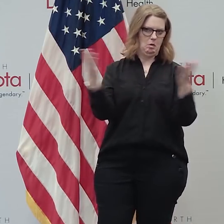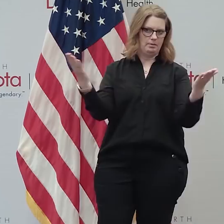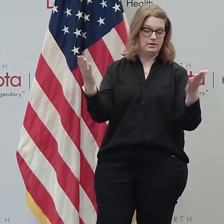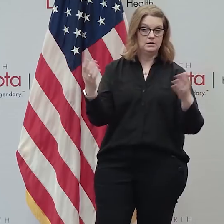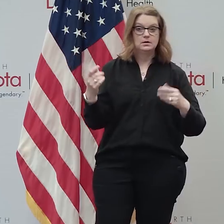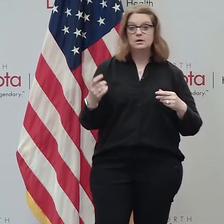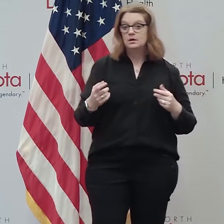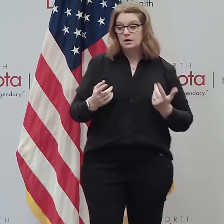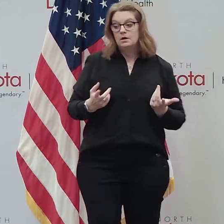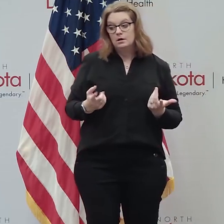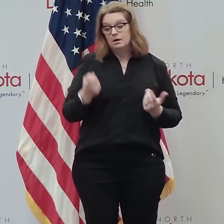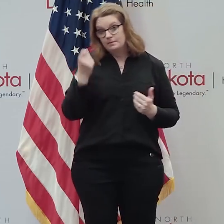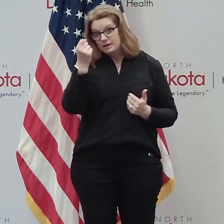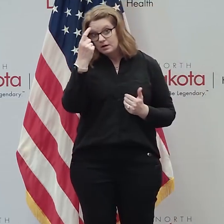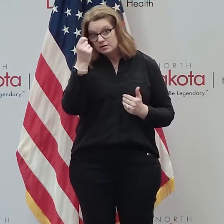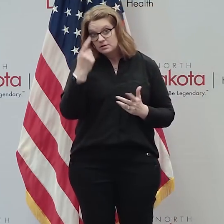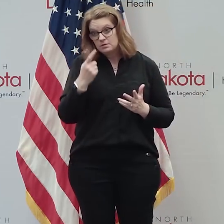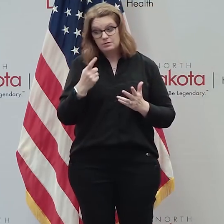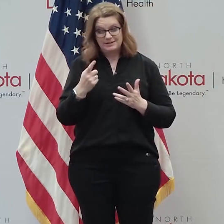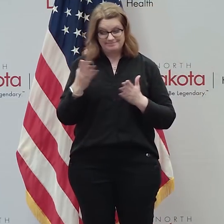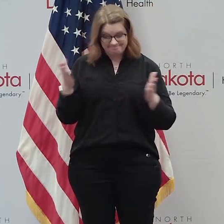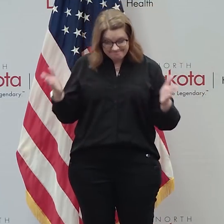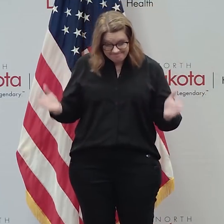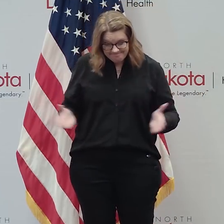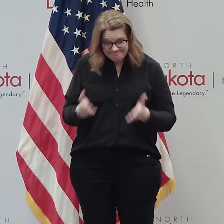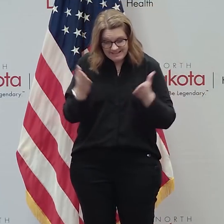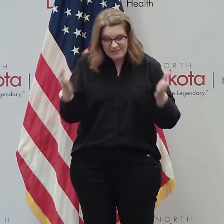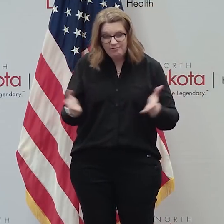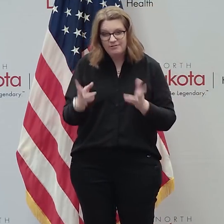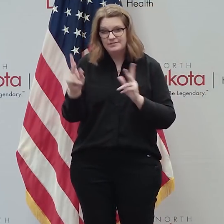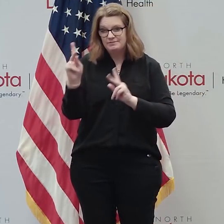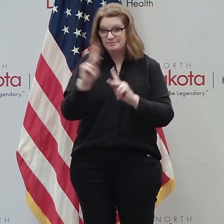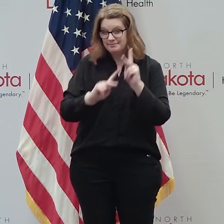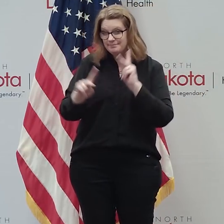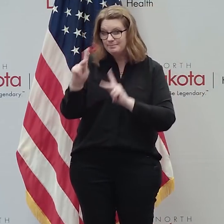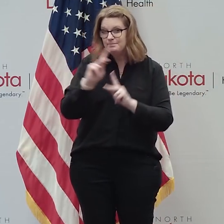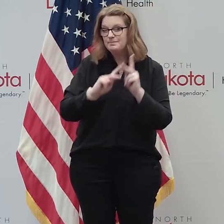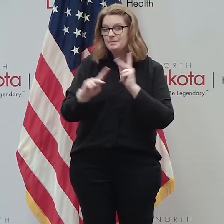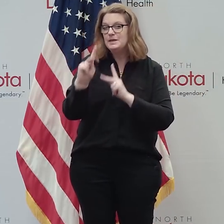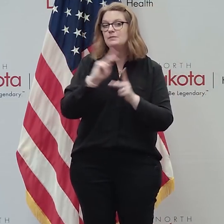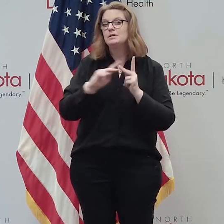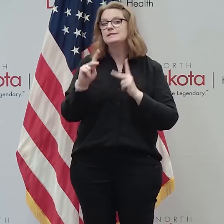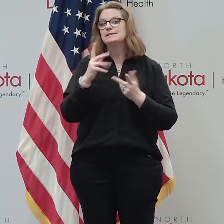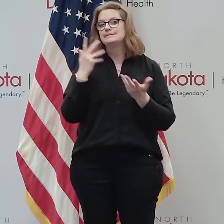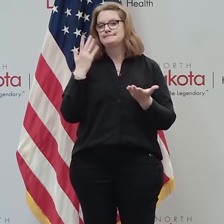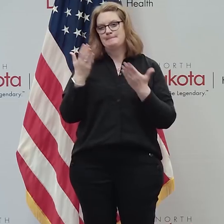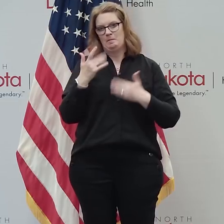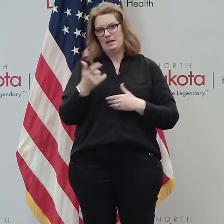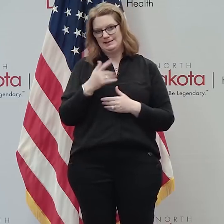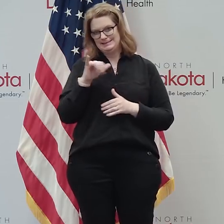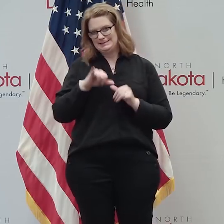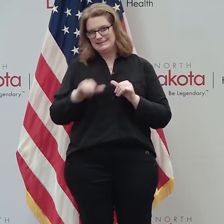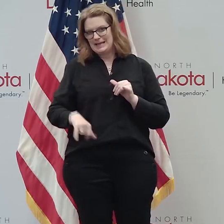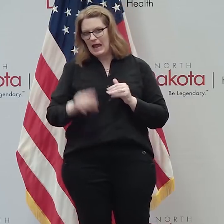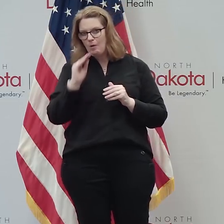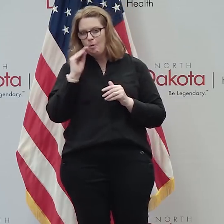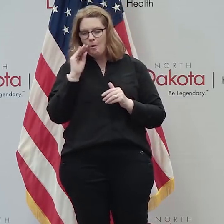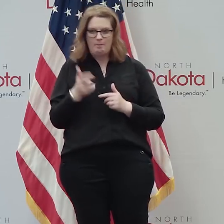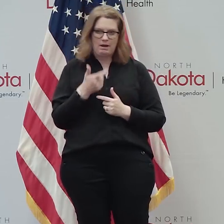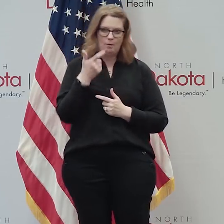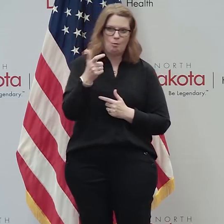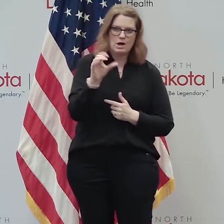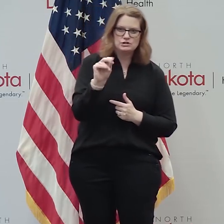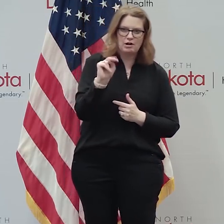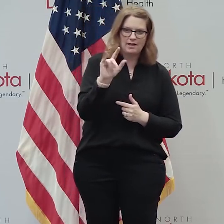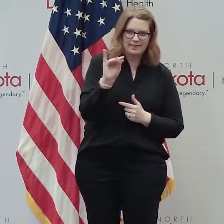people to choose alternate methods and to be sensitive based on the sort of the demographics of